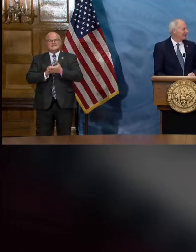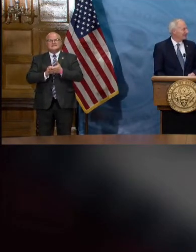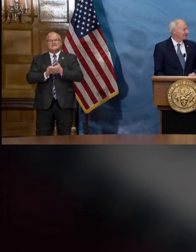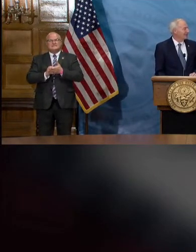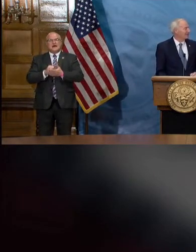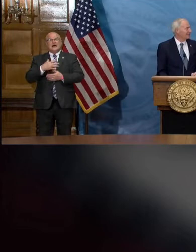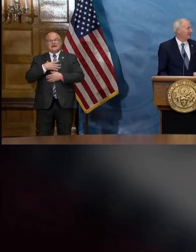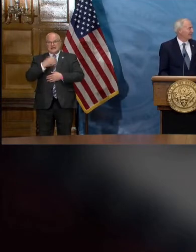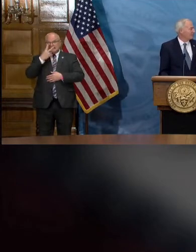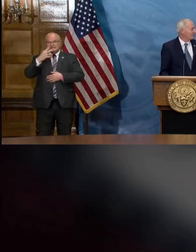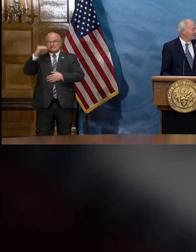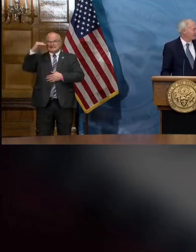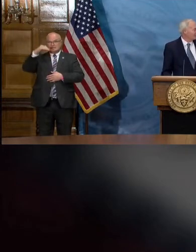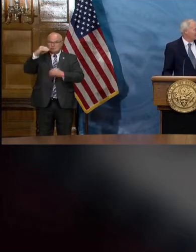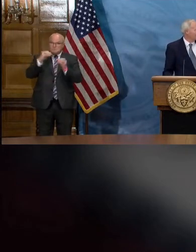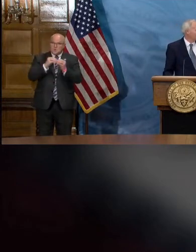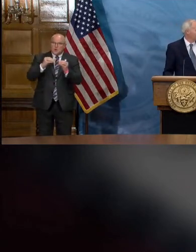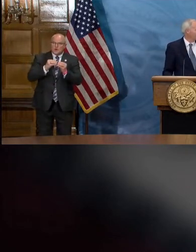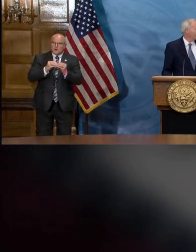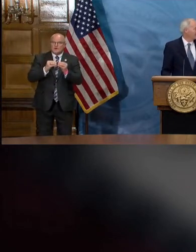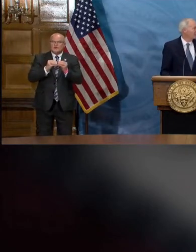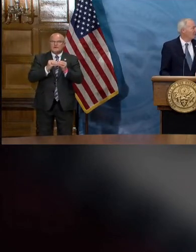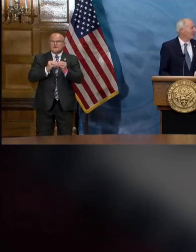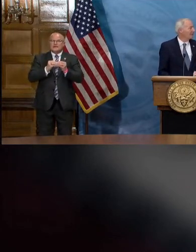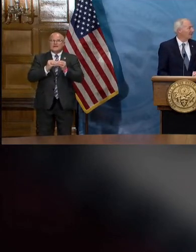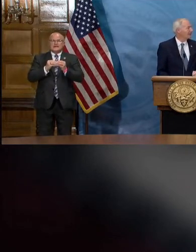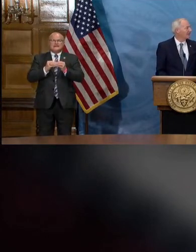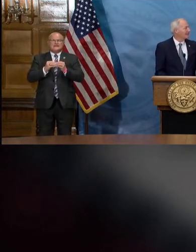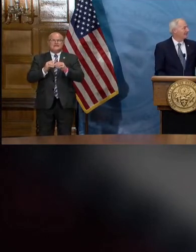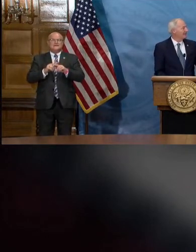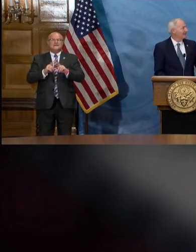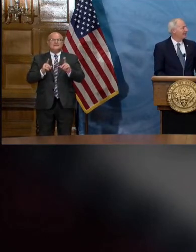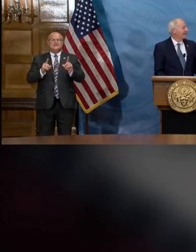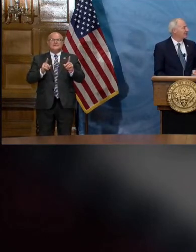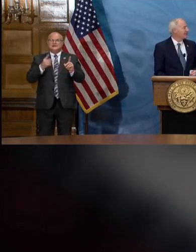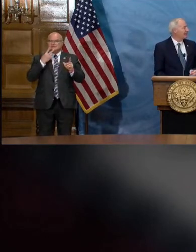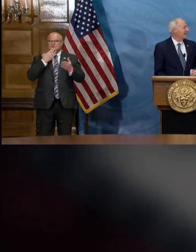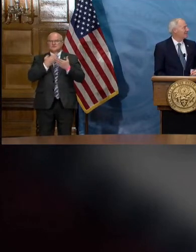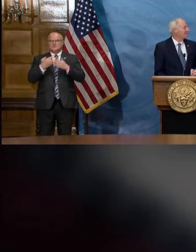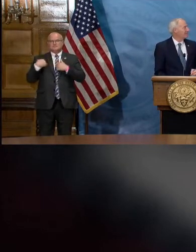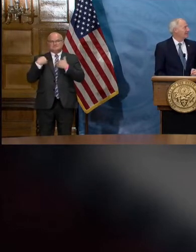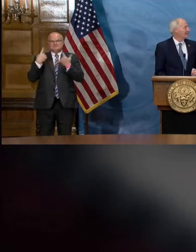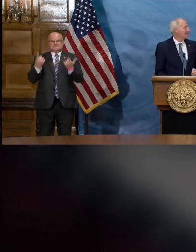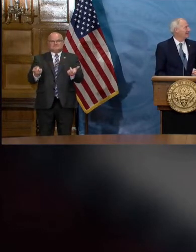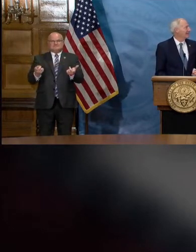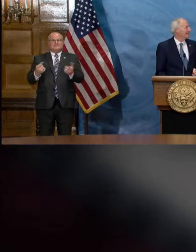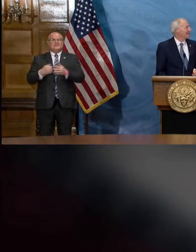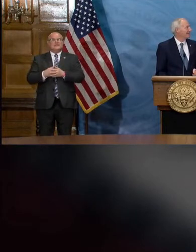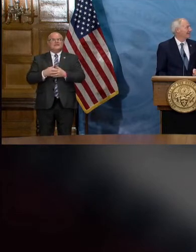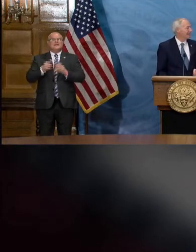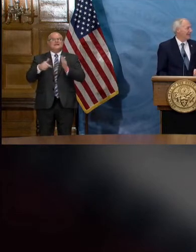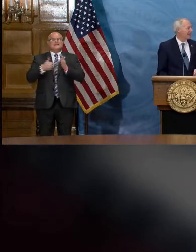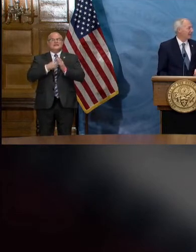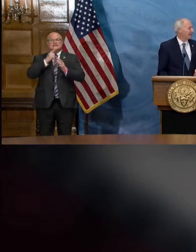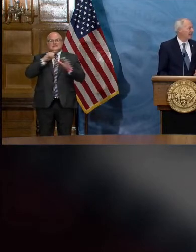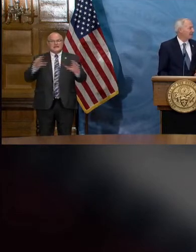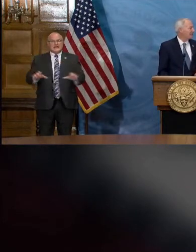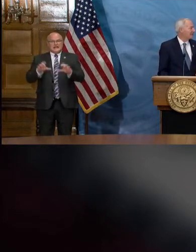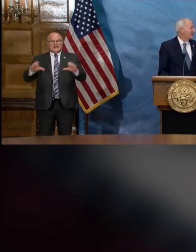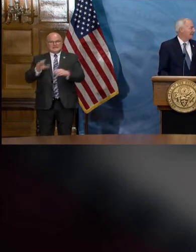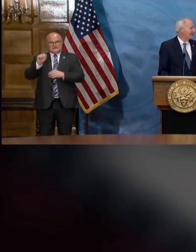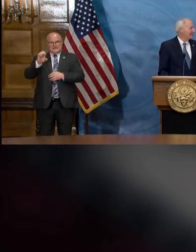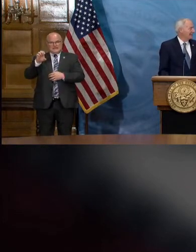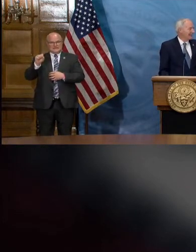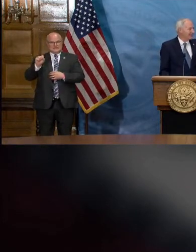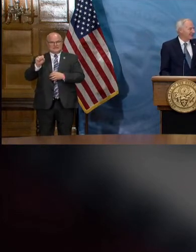I'd like to see it go down more, of course, to get to some of those low points. The next slide is the active